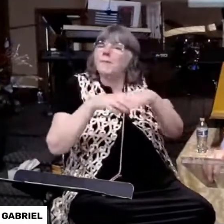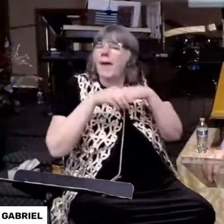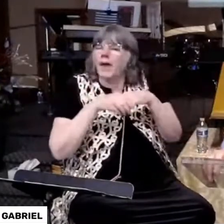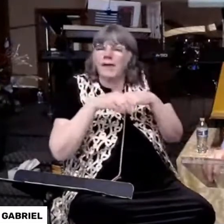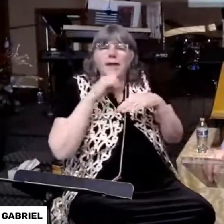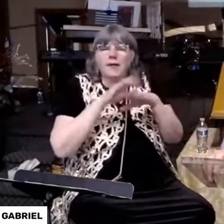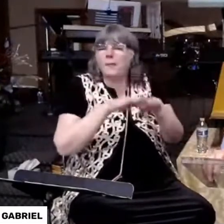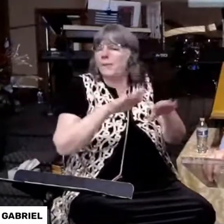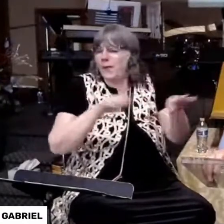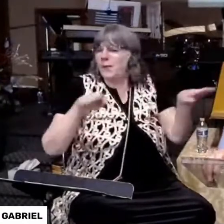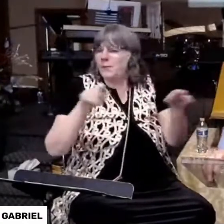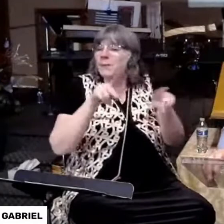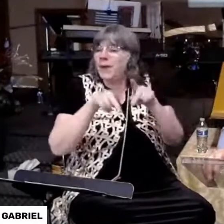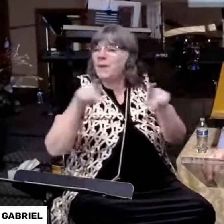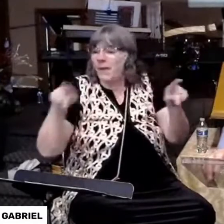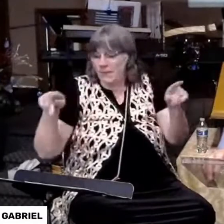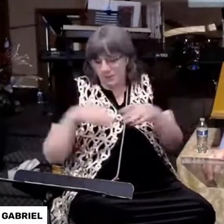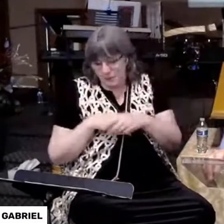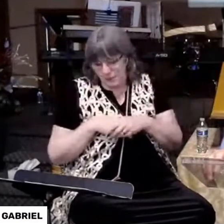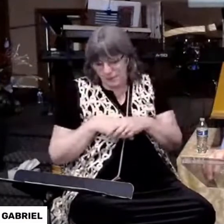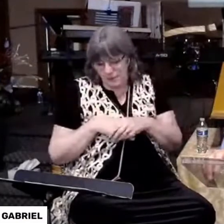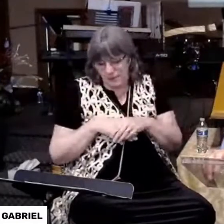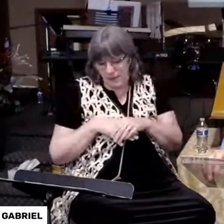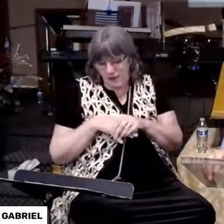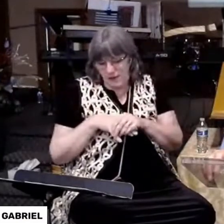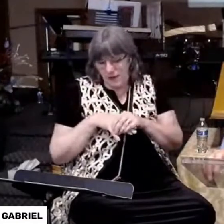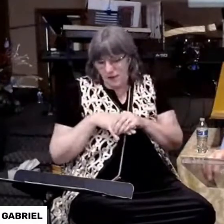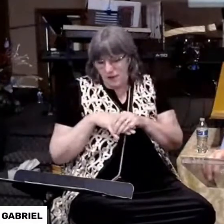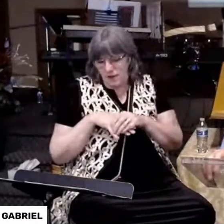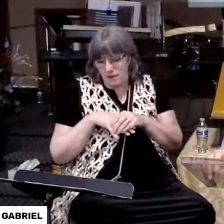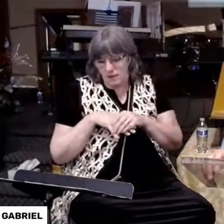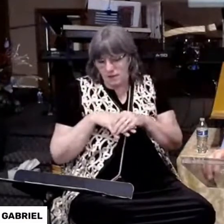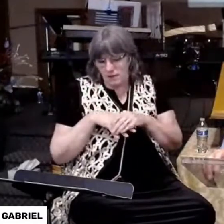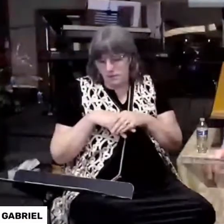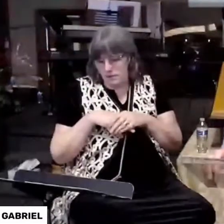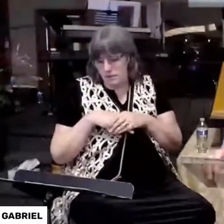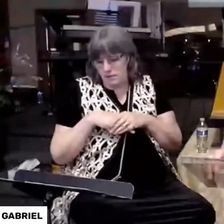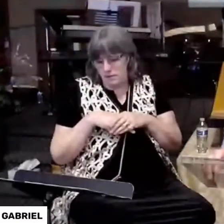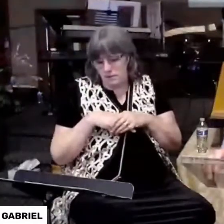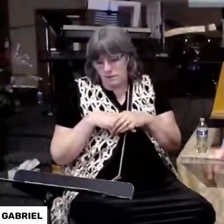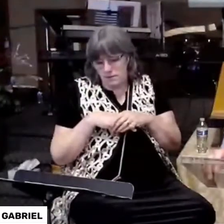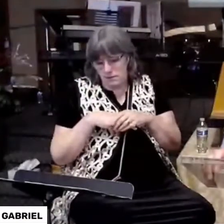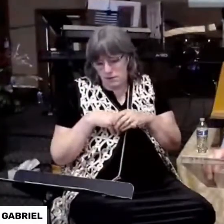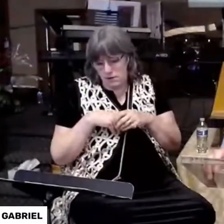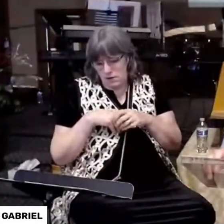In their days, people were taught about gods who valued